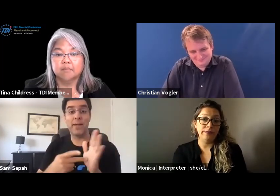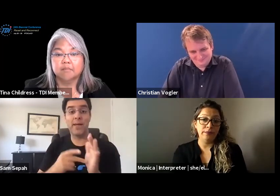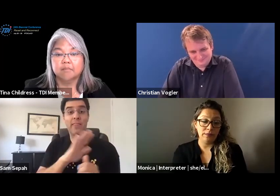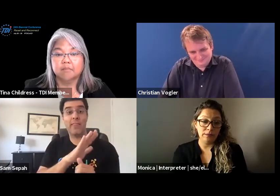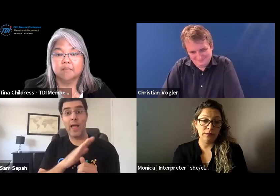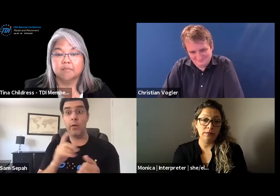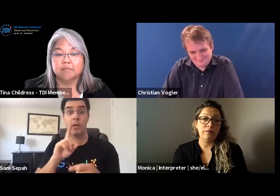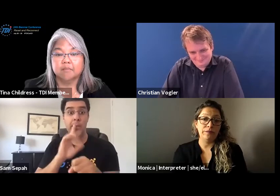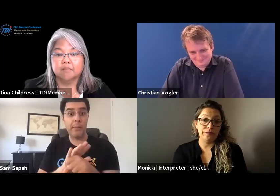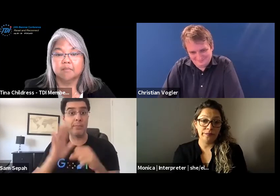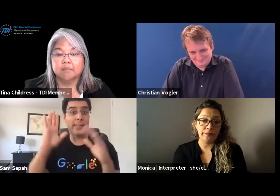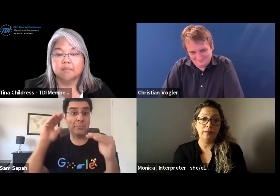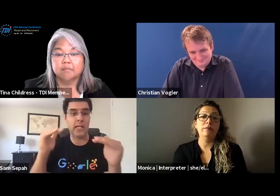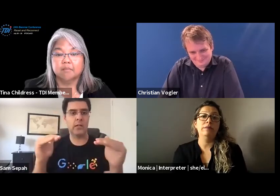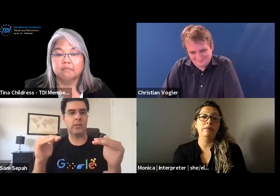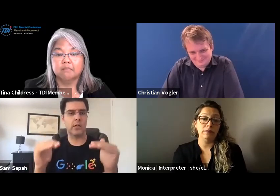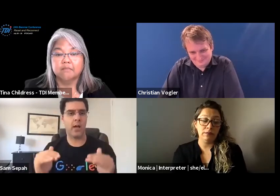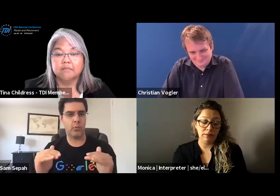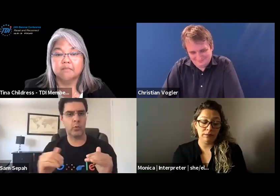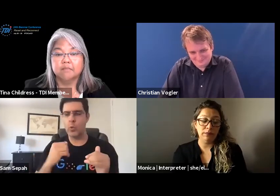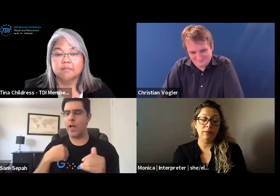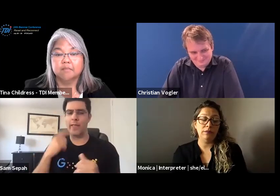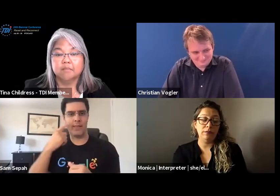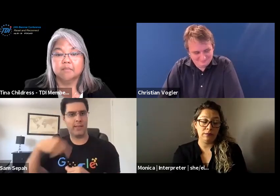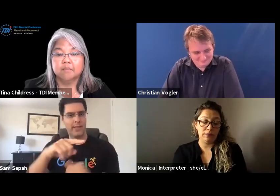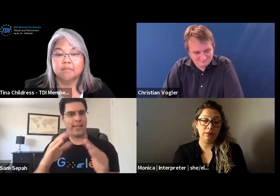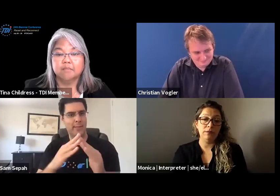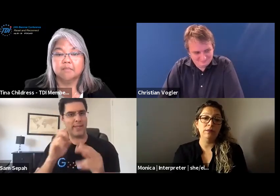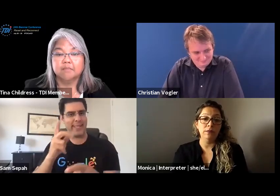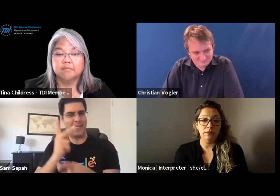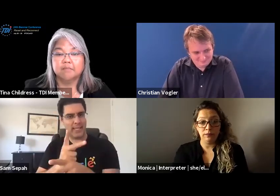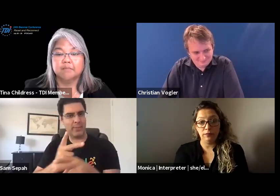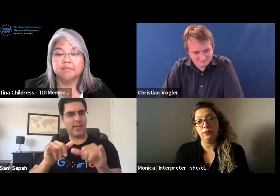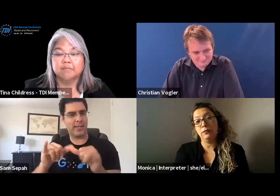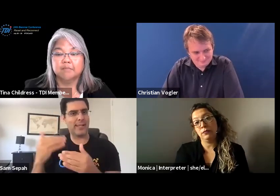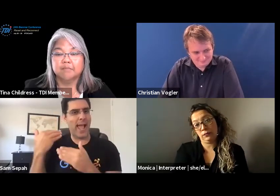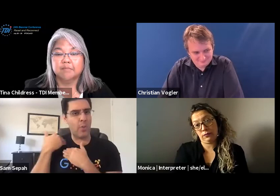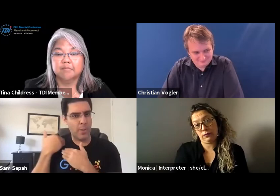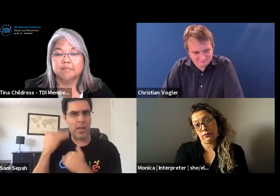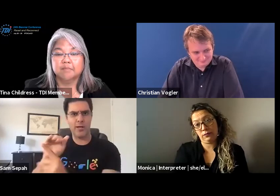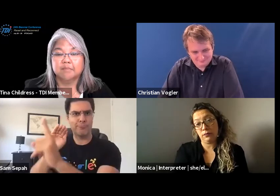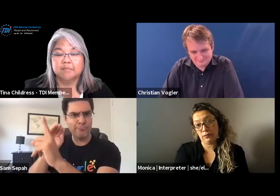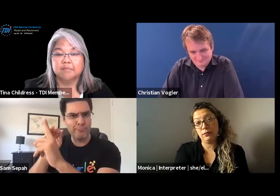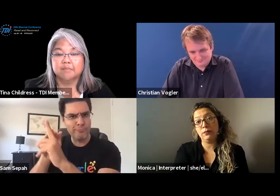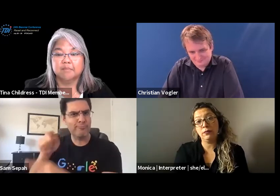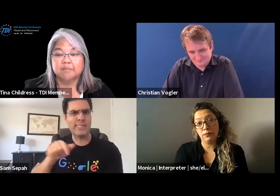assume that everything is okay, which means that their commitment to that expectation is lowered. So we need to keep the